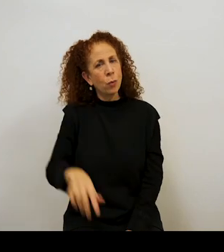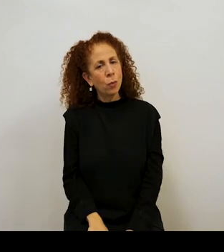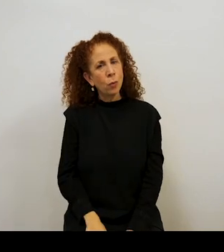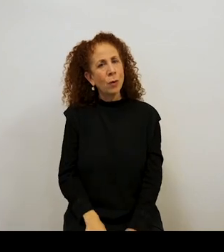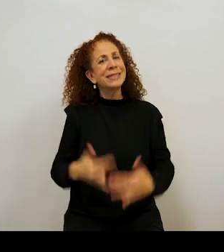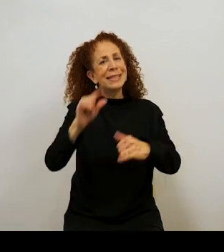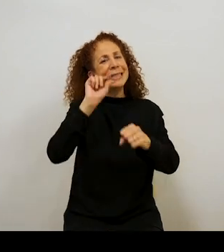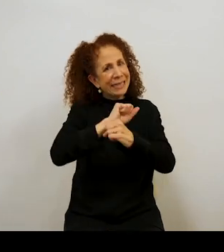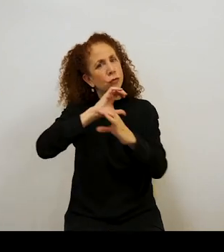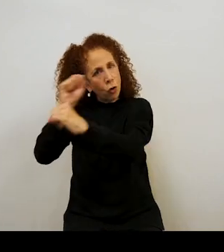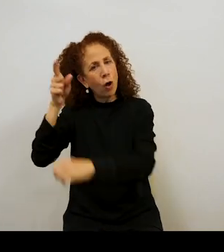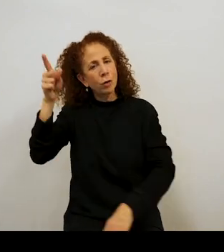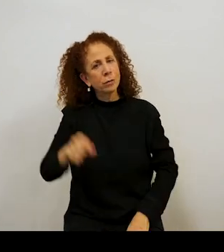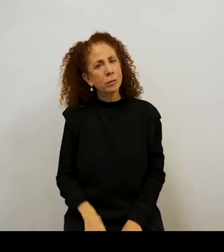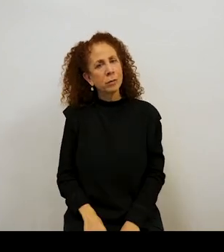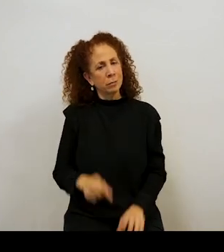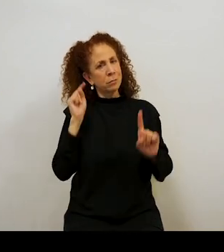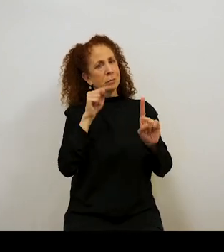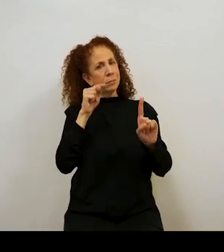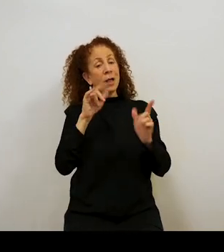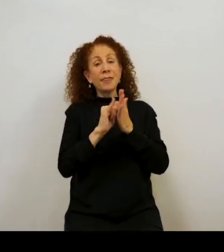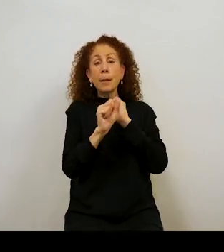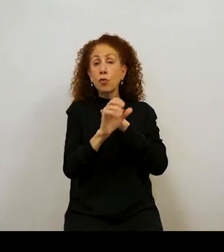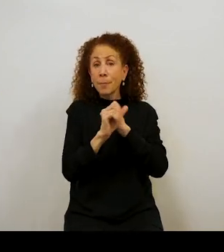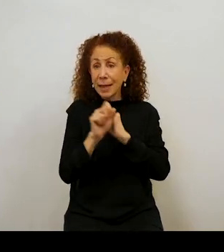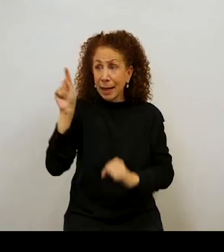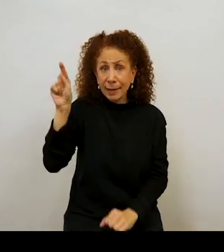drawn. Because in fact, that propaganda was